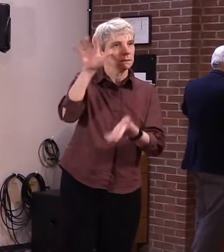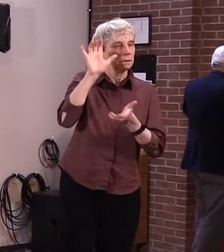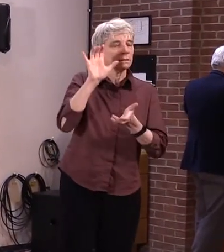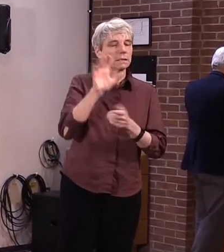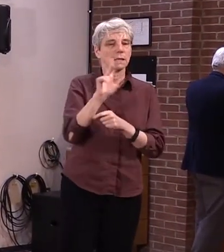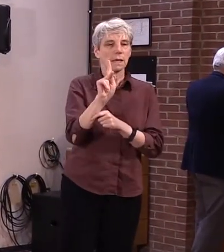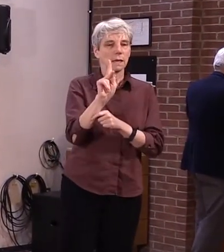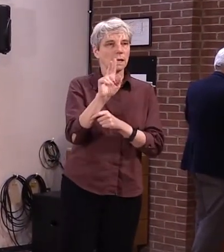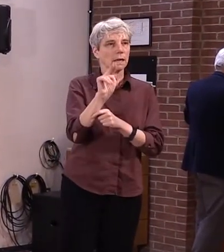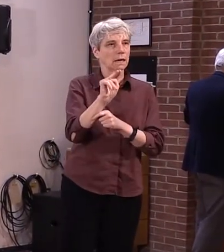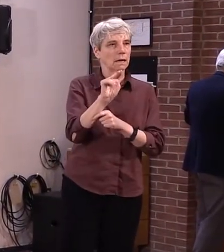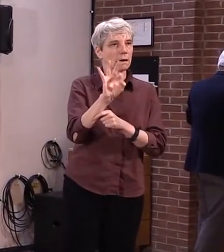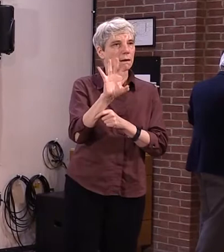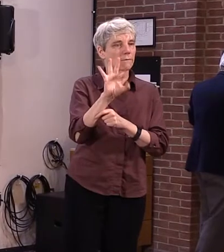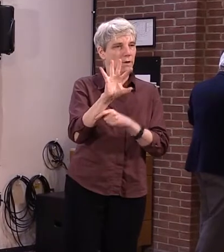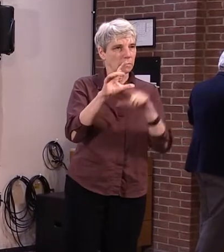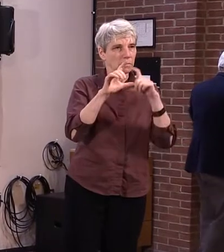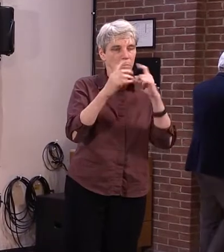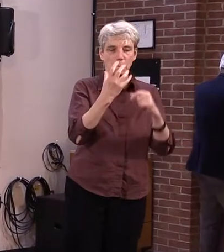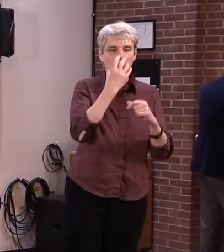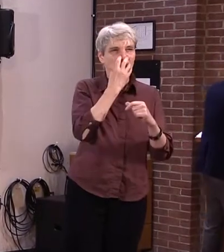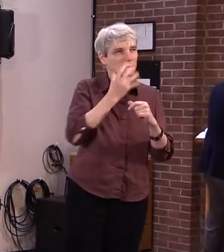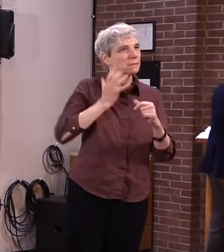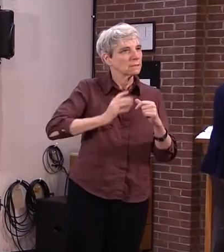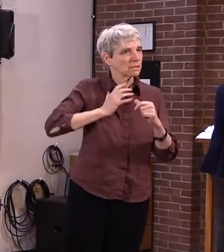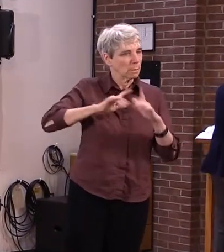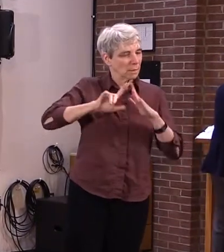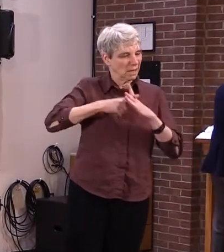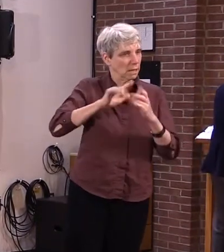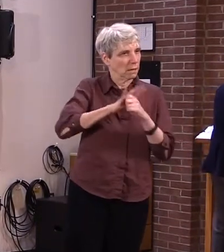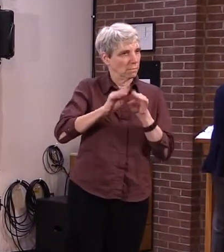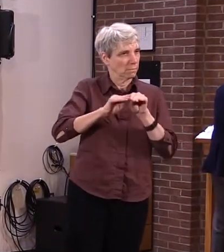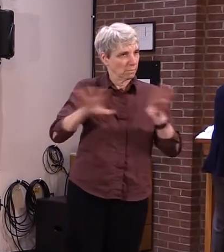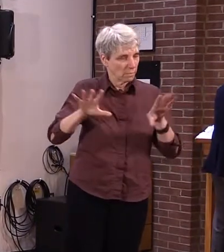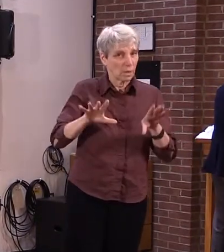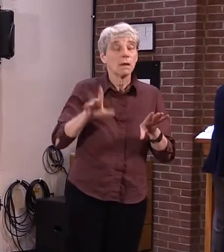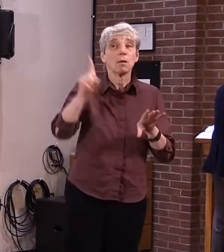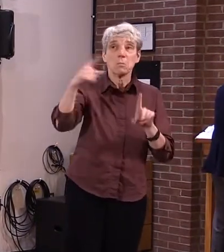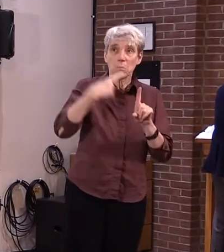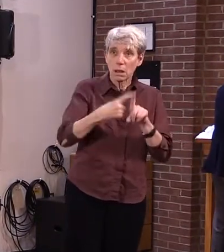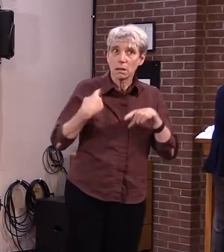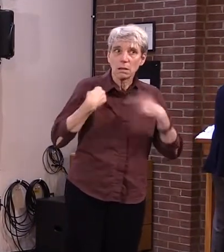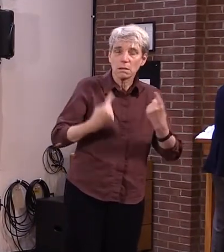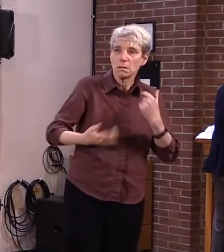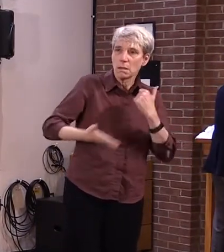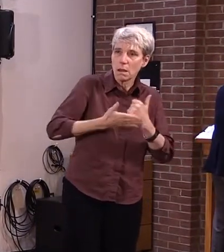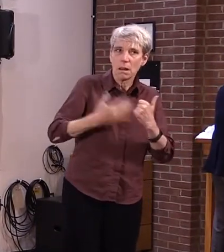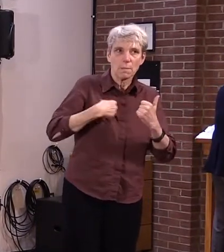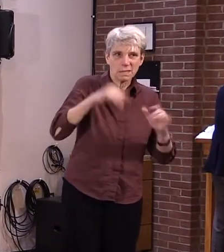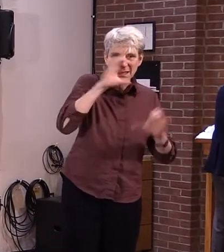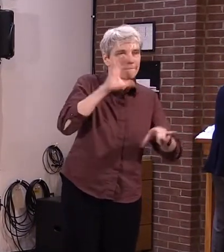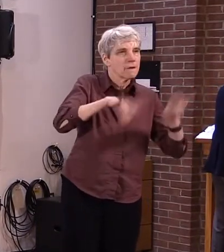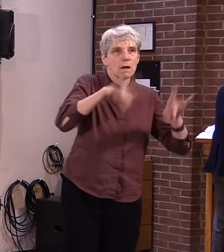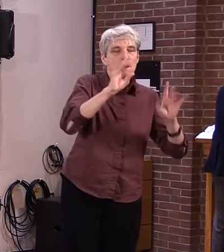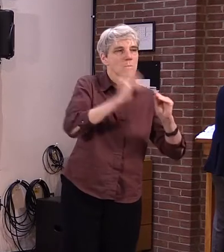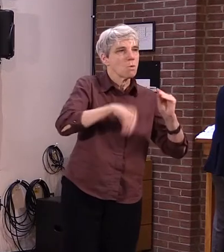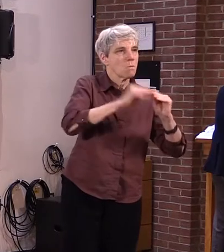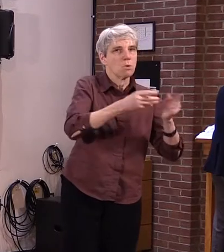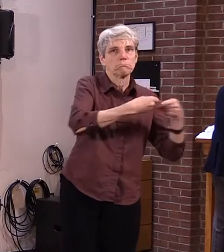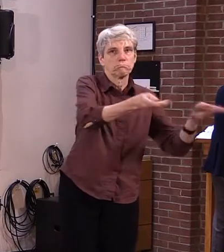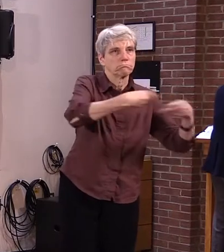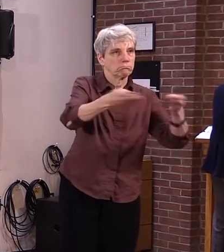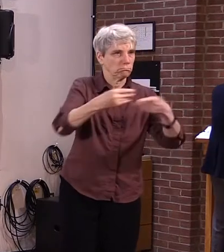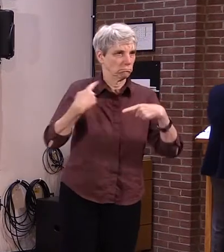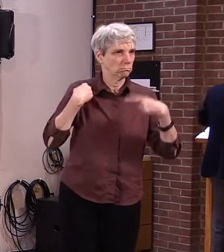in the pandemic, and has continued to help the region secure and distribute even more of them over the last few months.